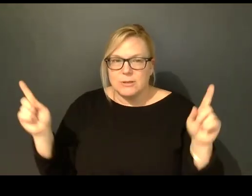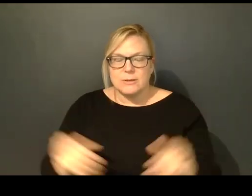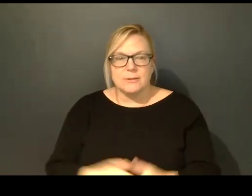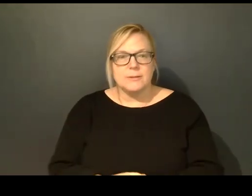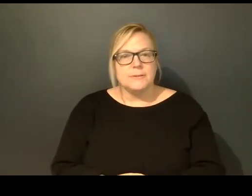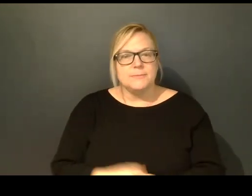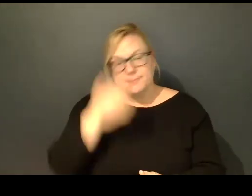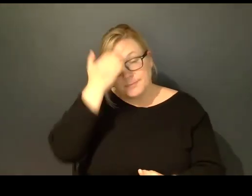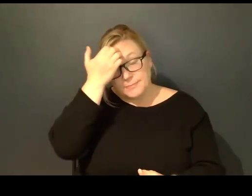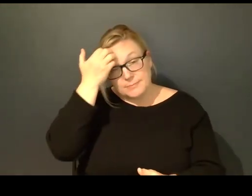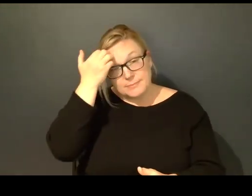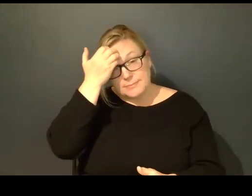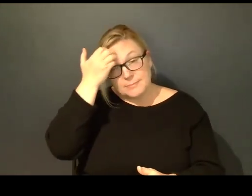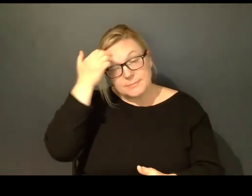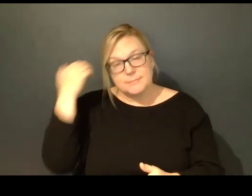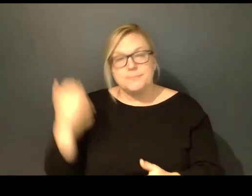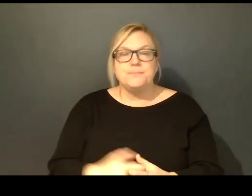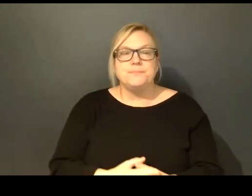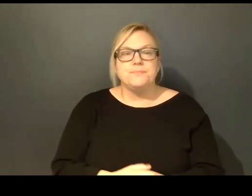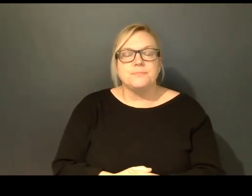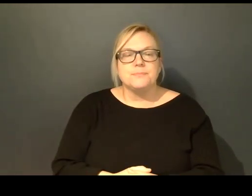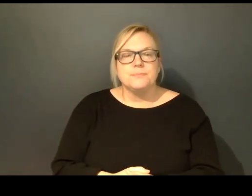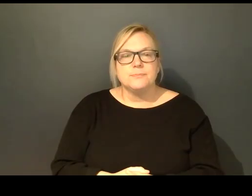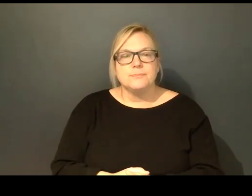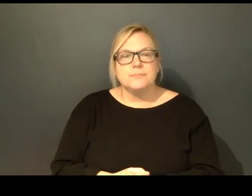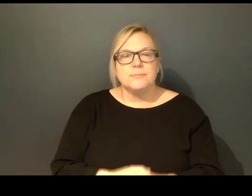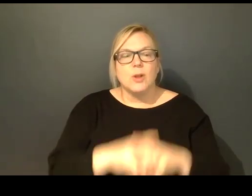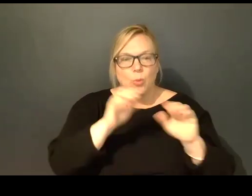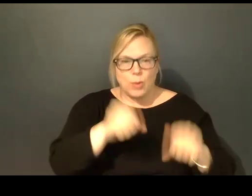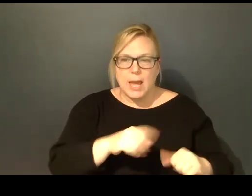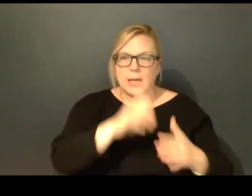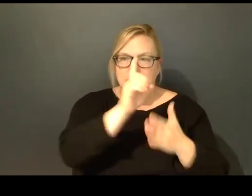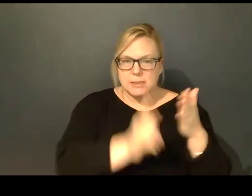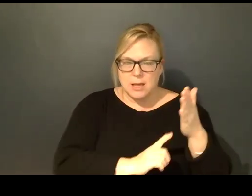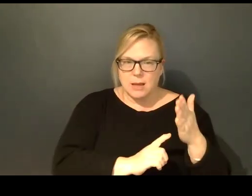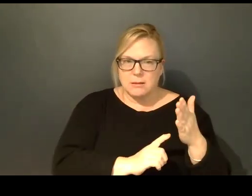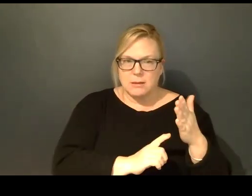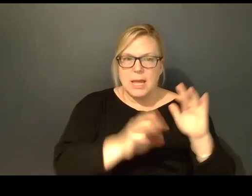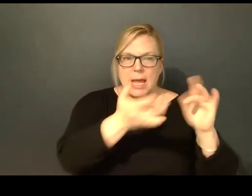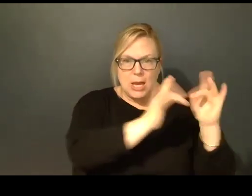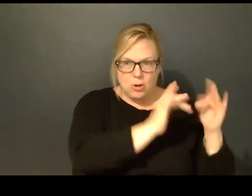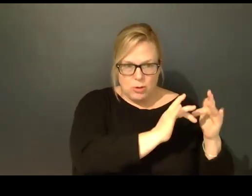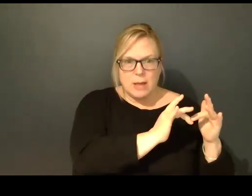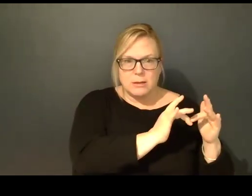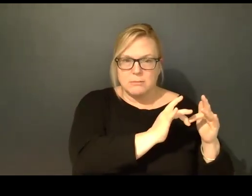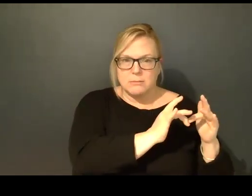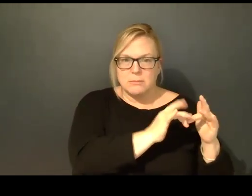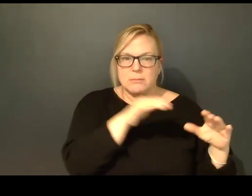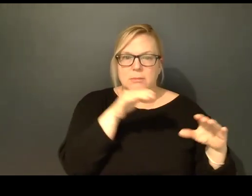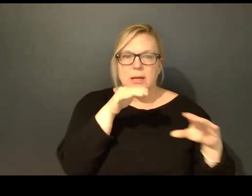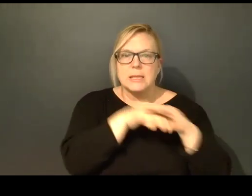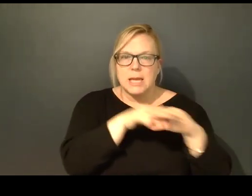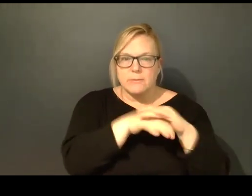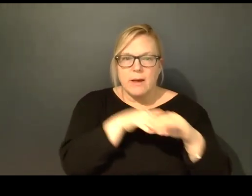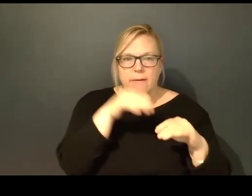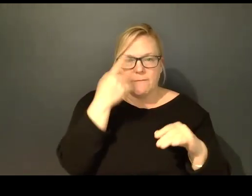that's one thing I actually wanted to ask on is we can design websites that are very accessible for people with visual impairments.